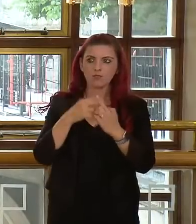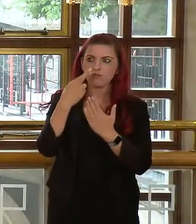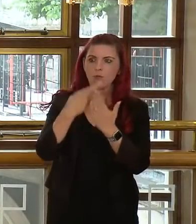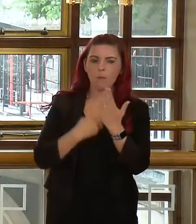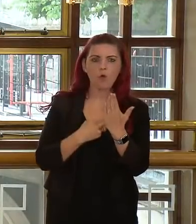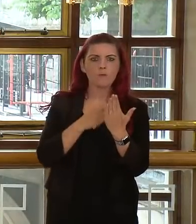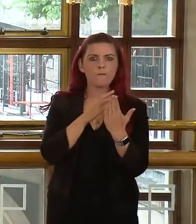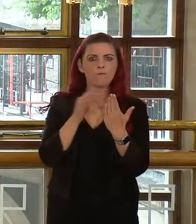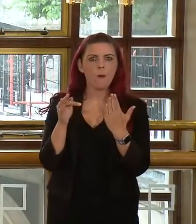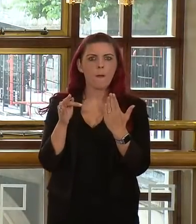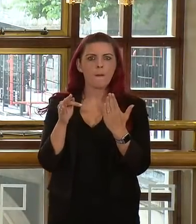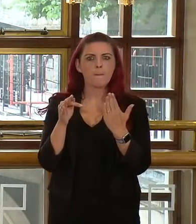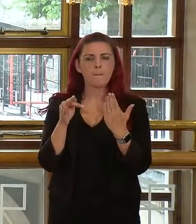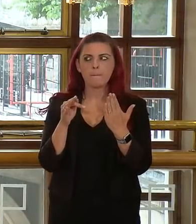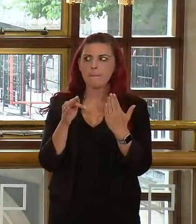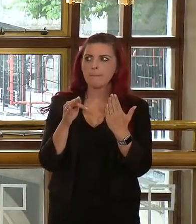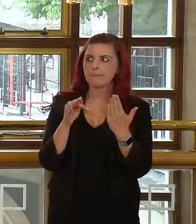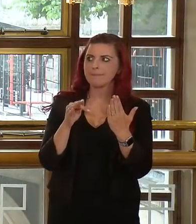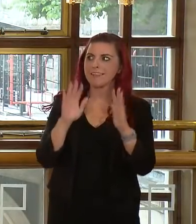from the